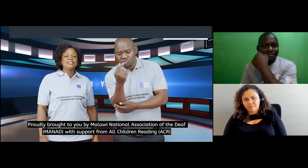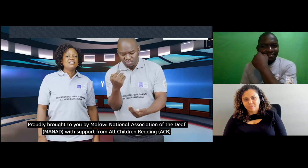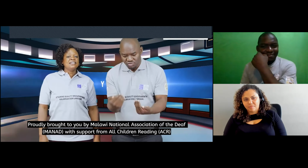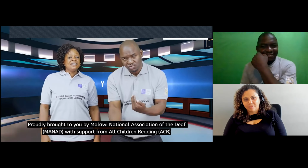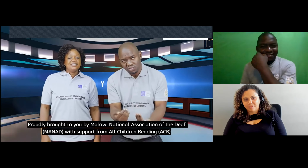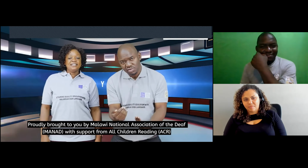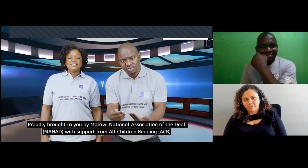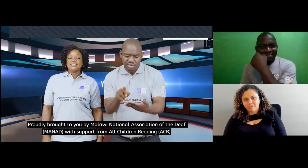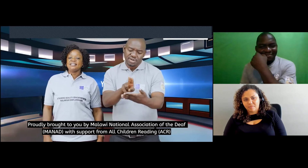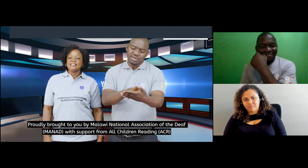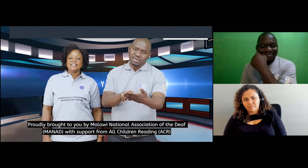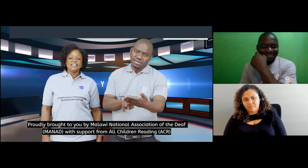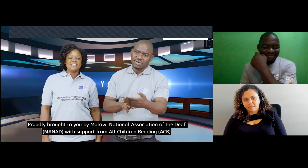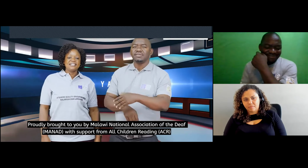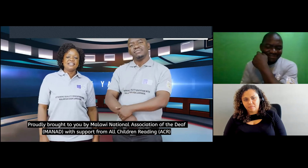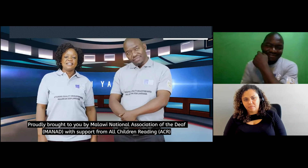Leading, ACR.